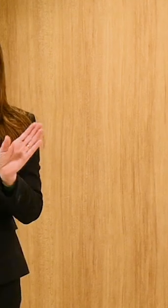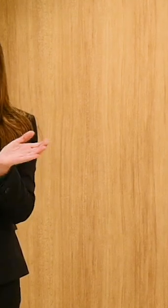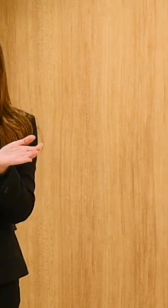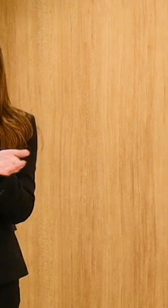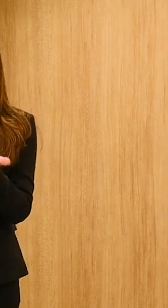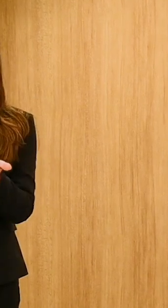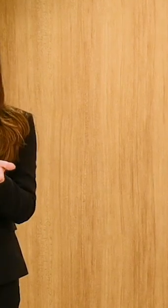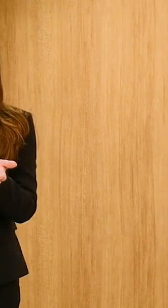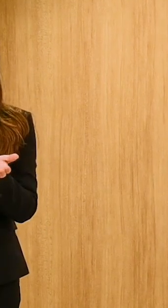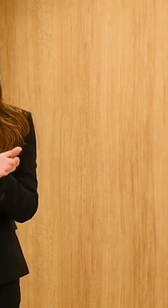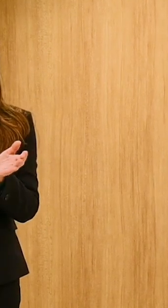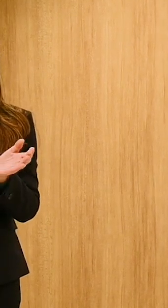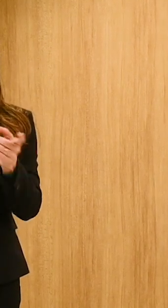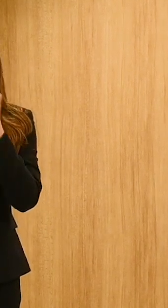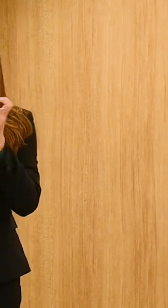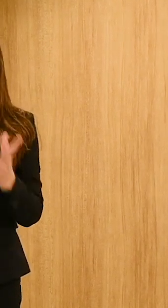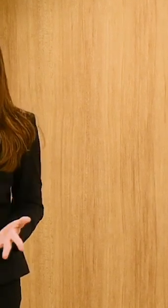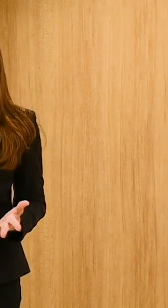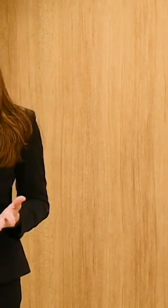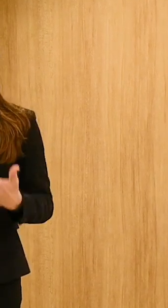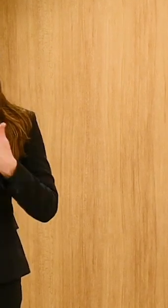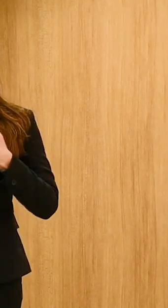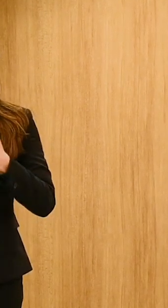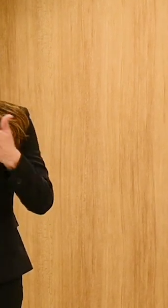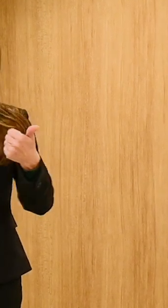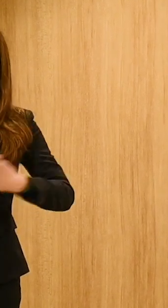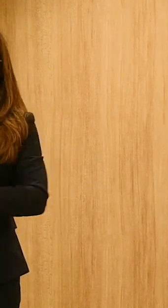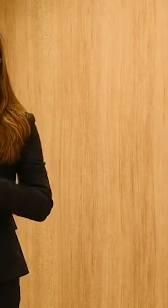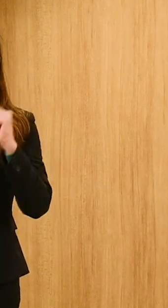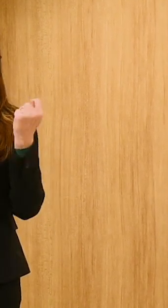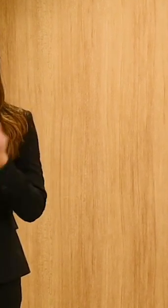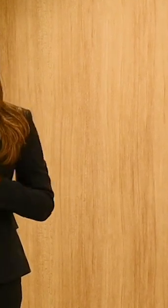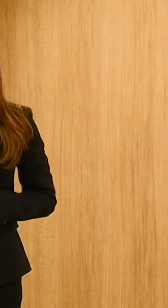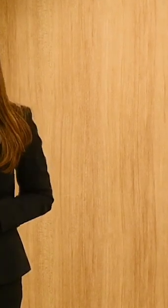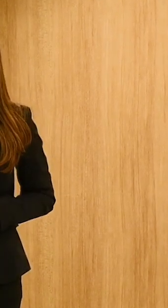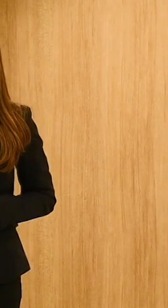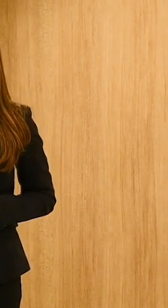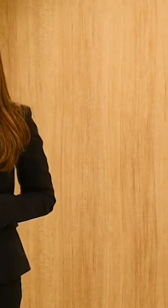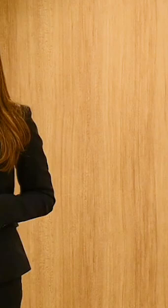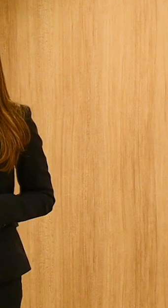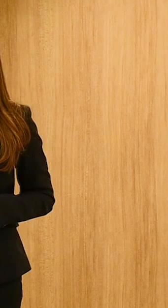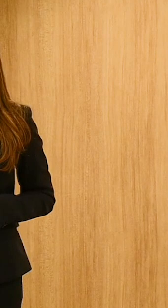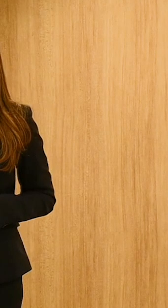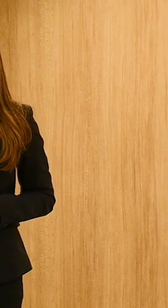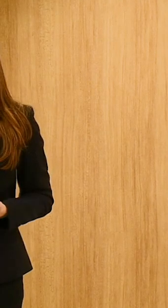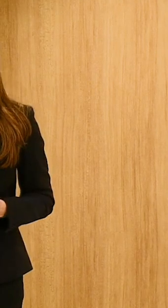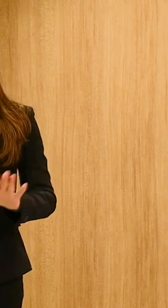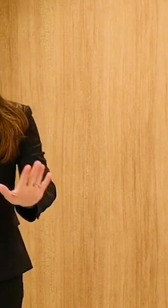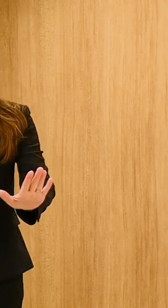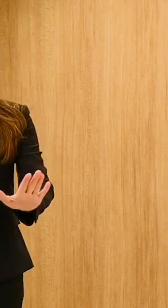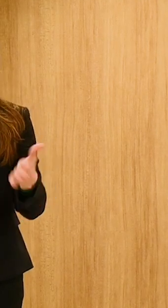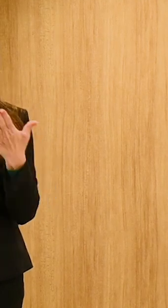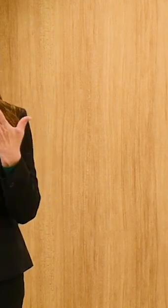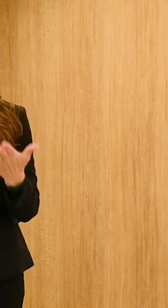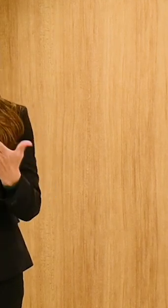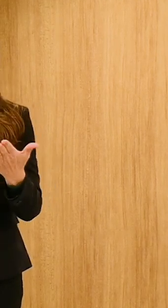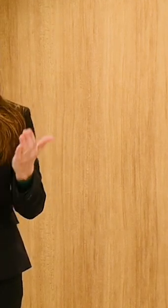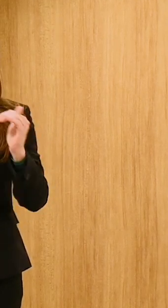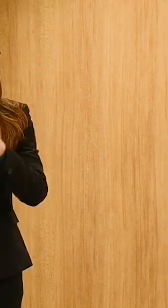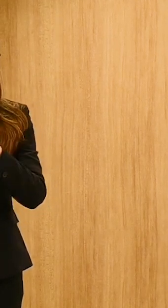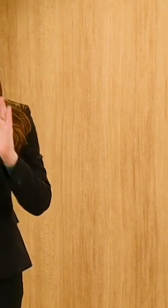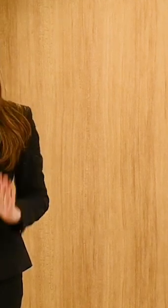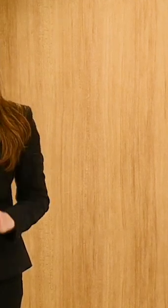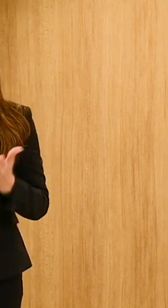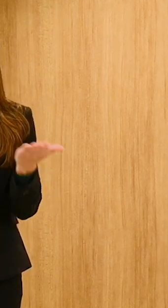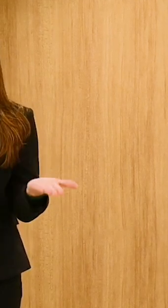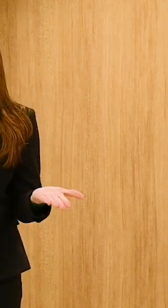for caring for our patients in our behavioral health unit. And a heartfelt acknowledgement to our project partners, Gil Bain, the general contractor,